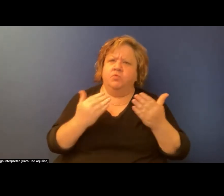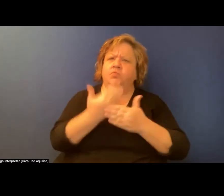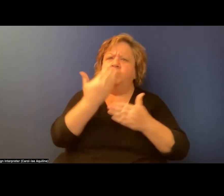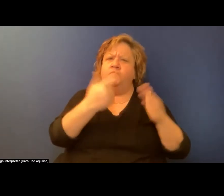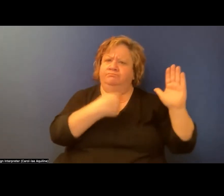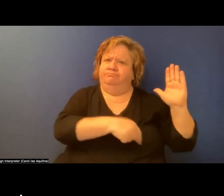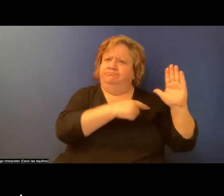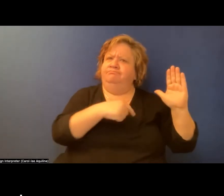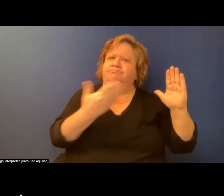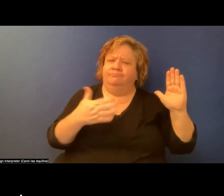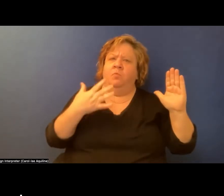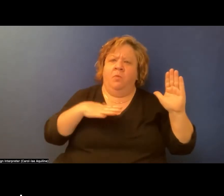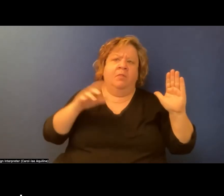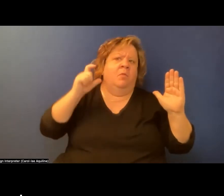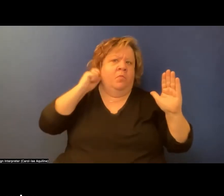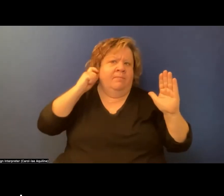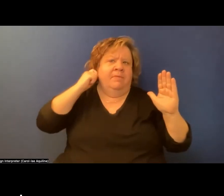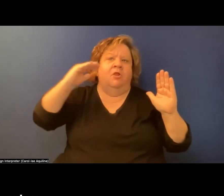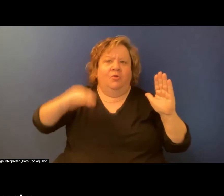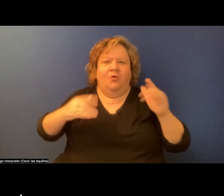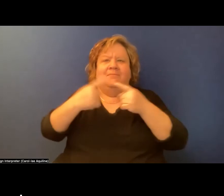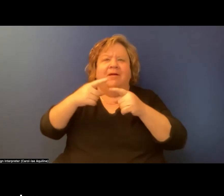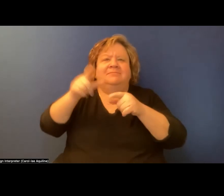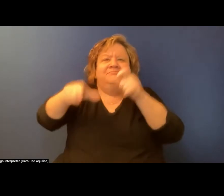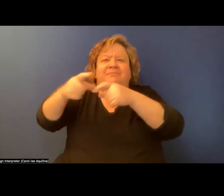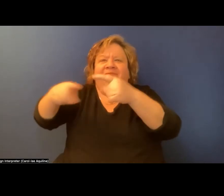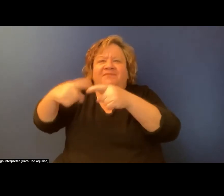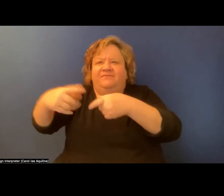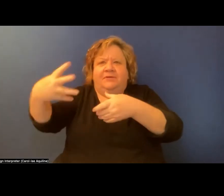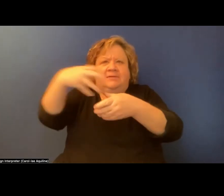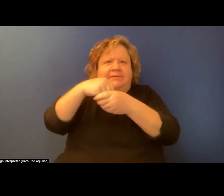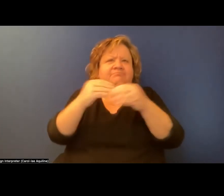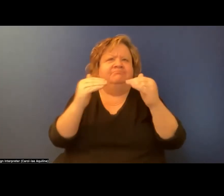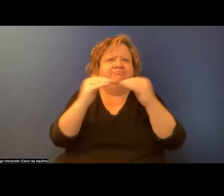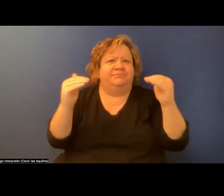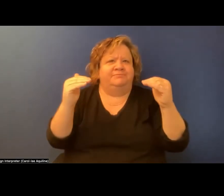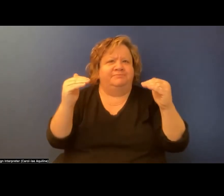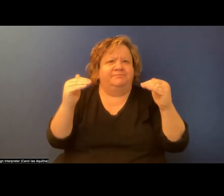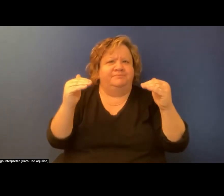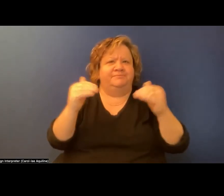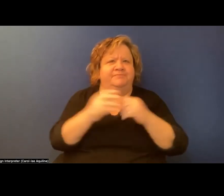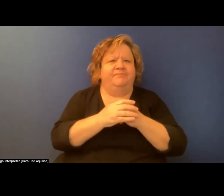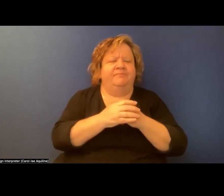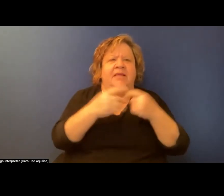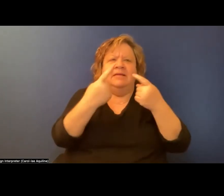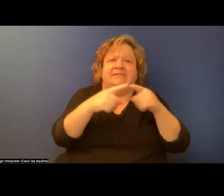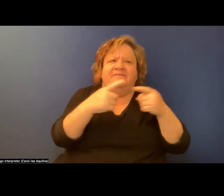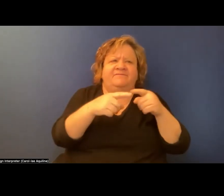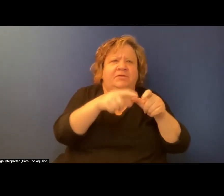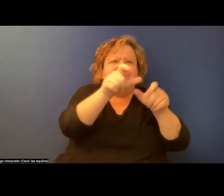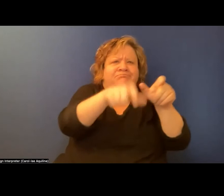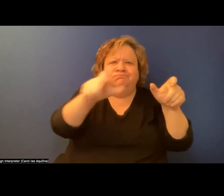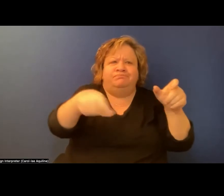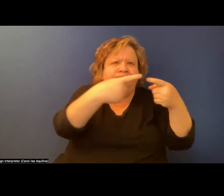Today in the panel discussion, we heard different diversity, already, but there are many other diversity that we